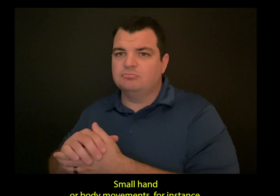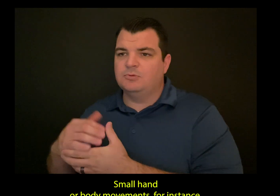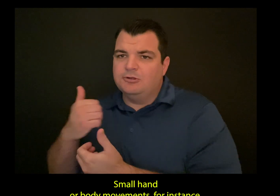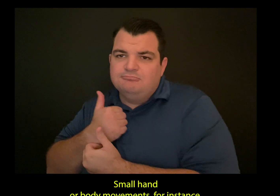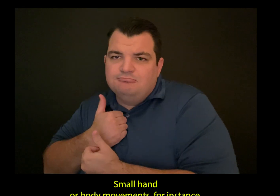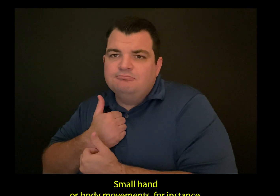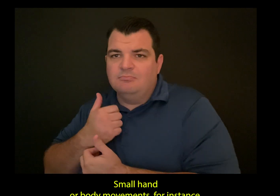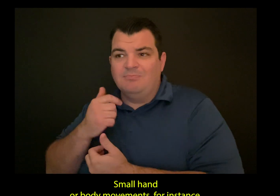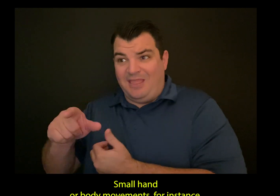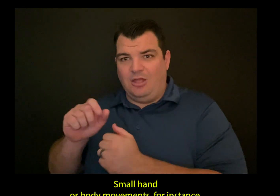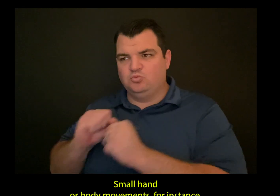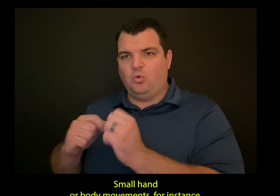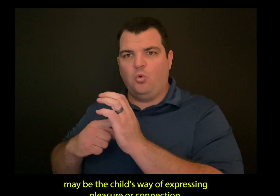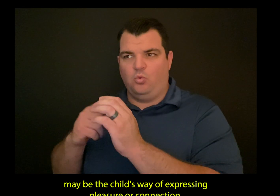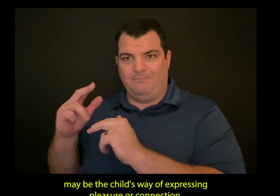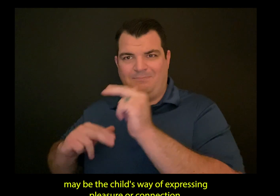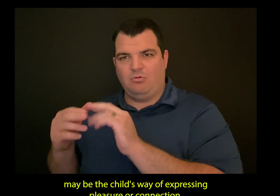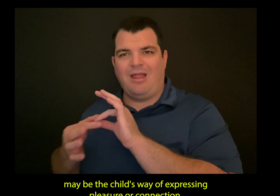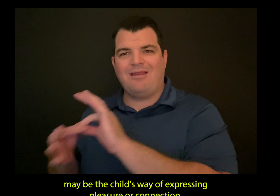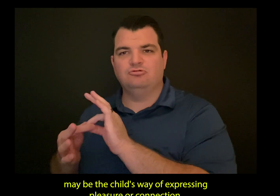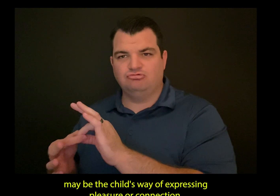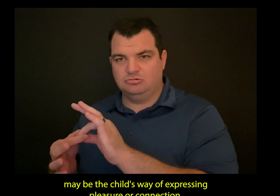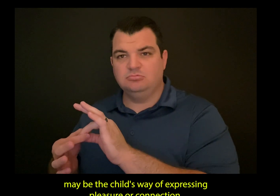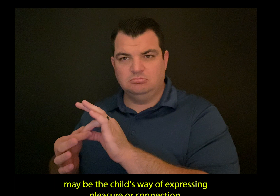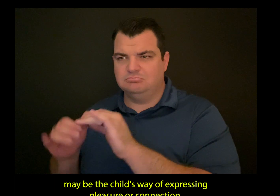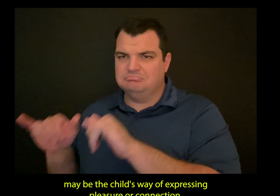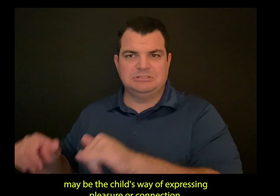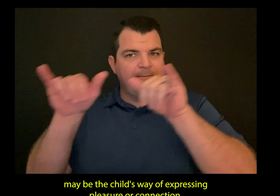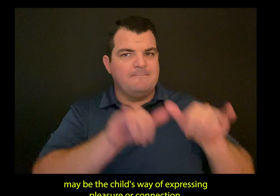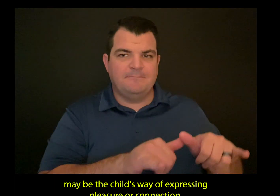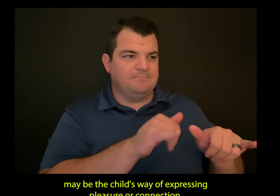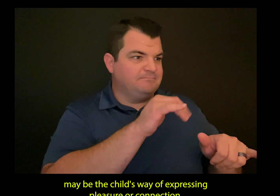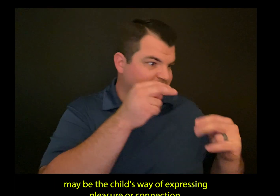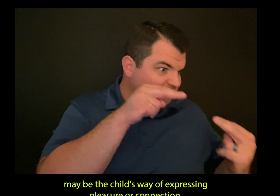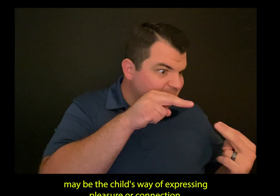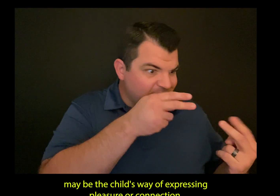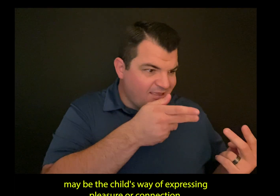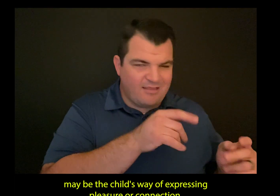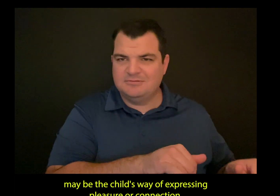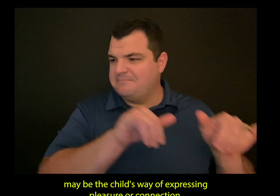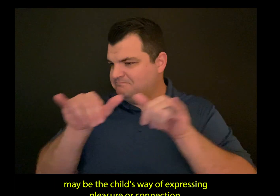body movements, for instance, may be the child's way of expressing pleasure or connection.